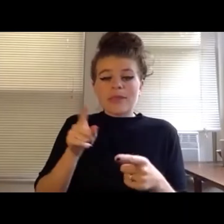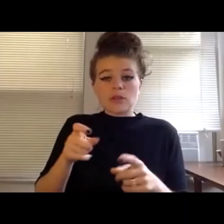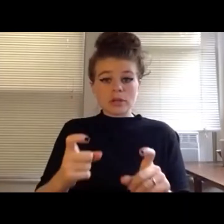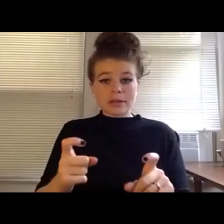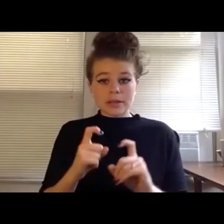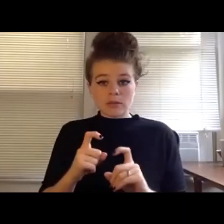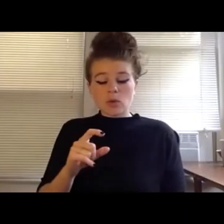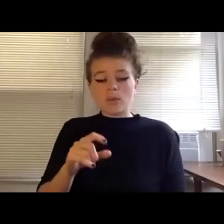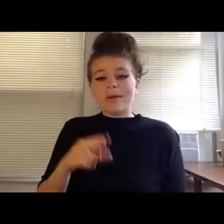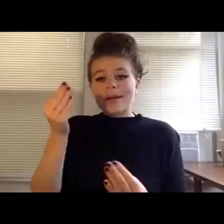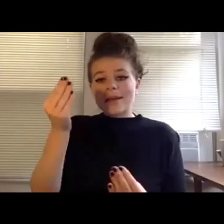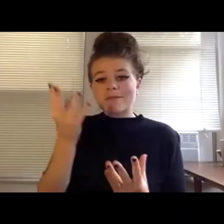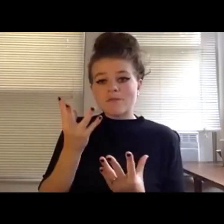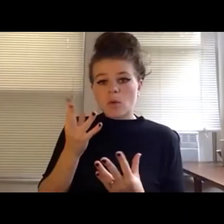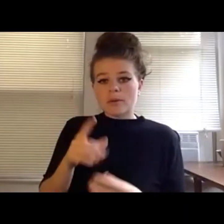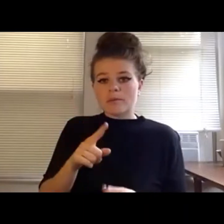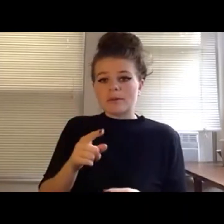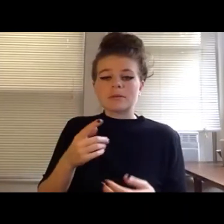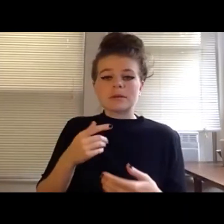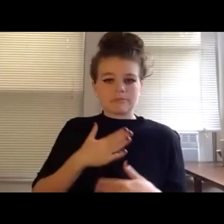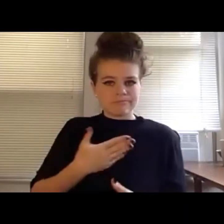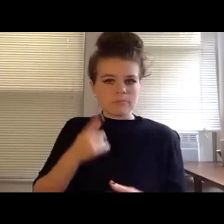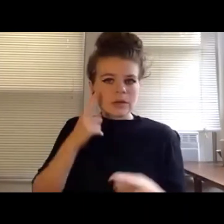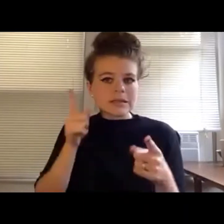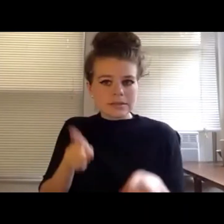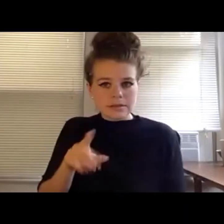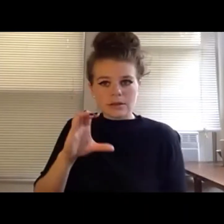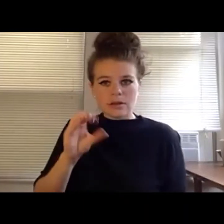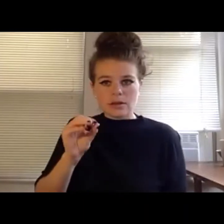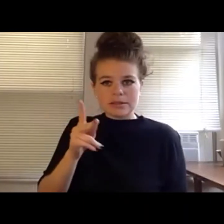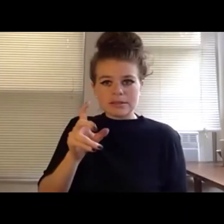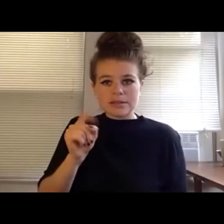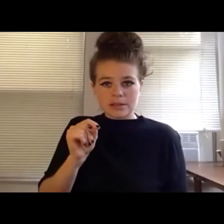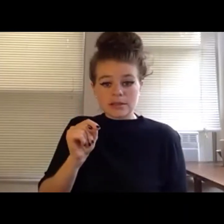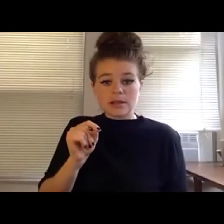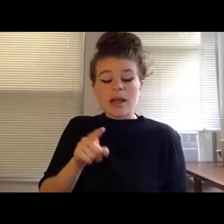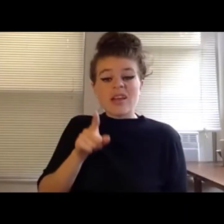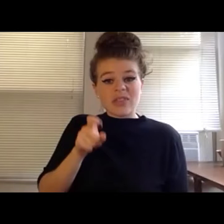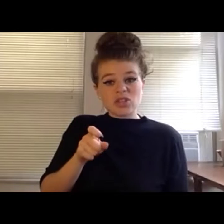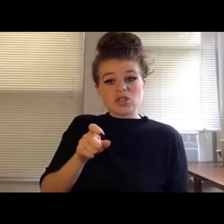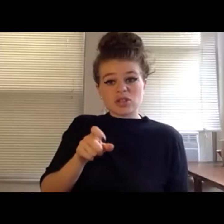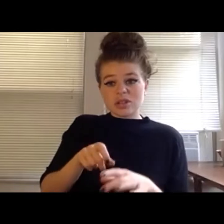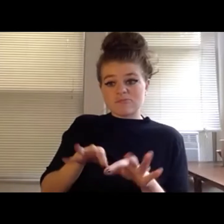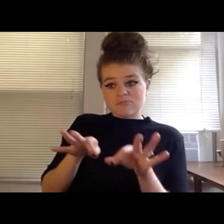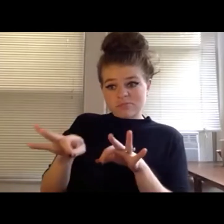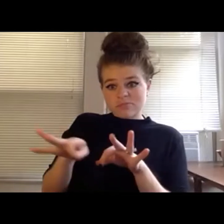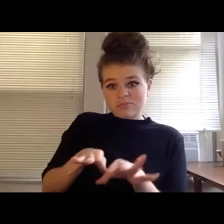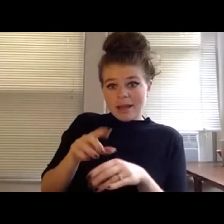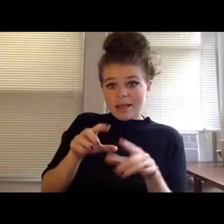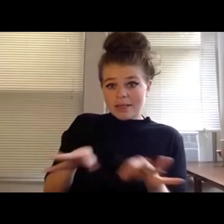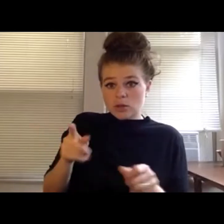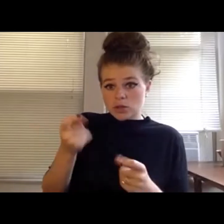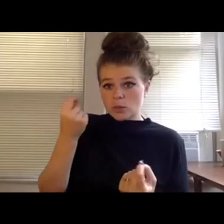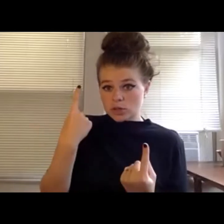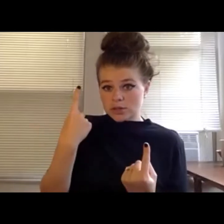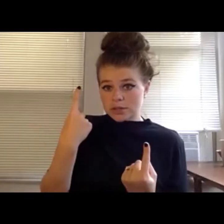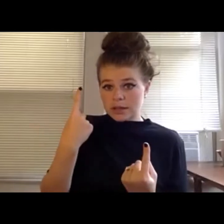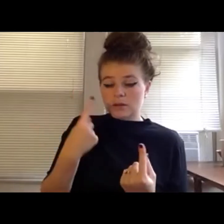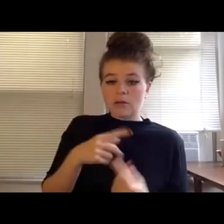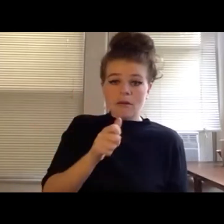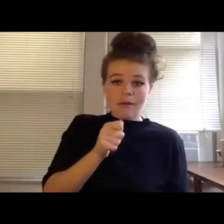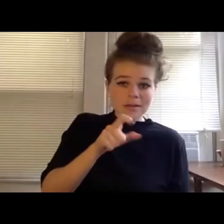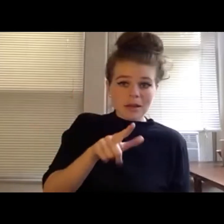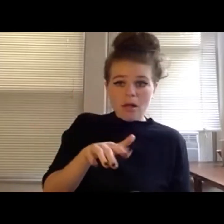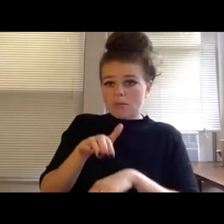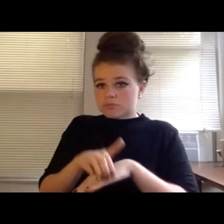to read, and they should be provided to you in a language that you understand. And this